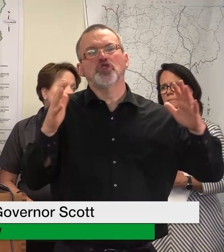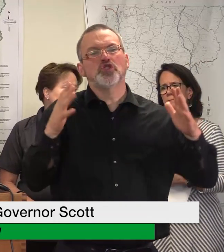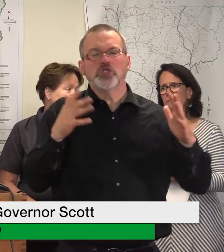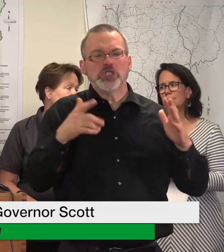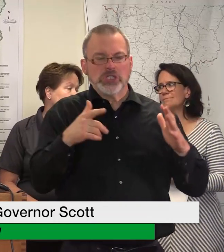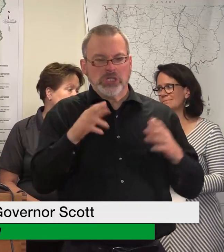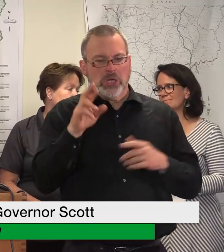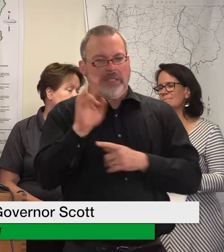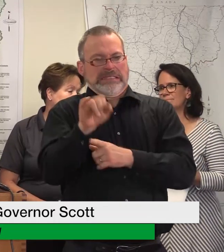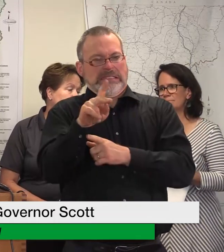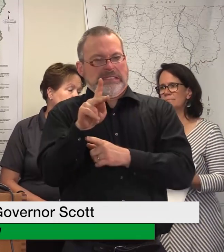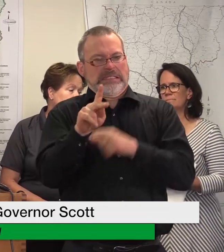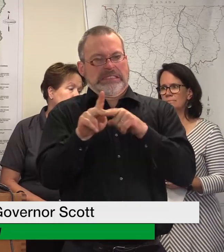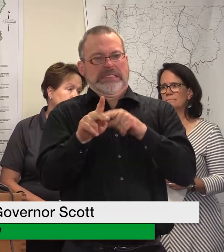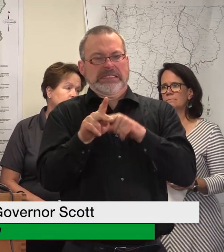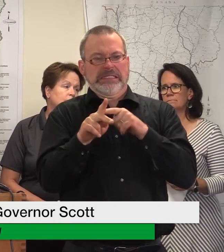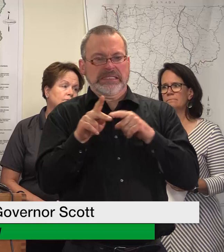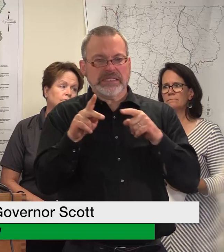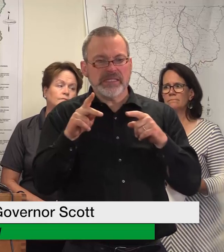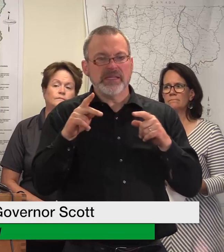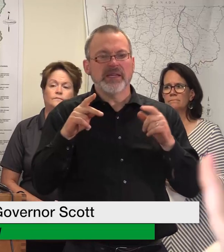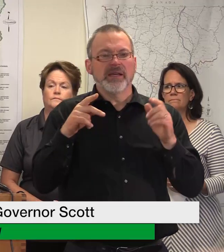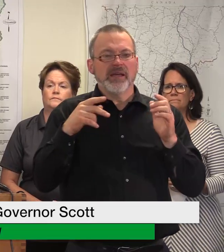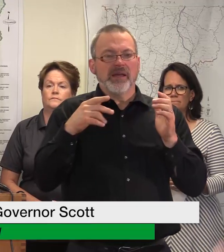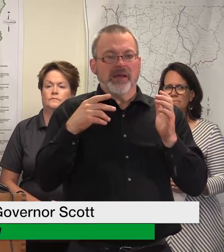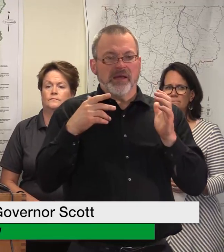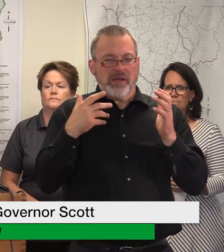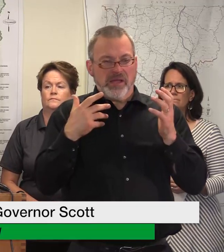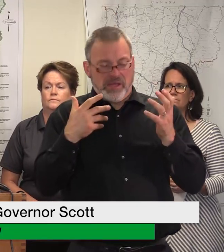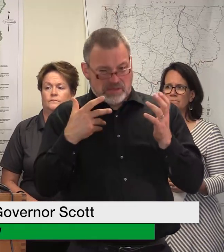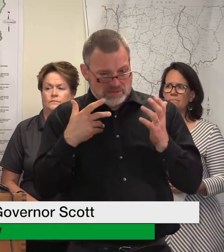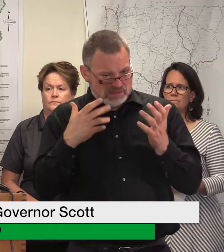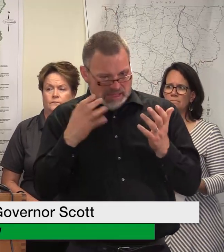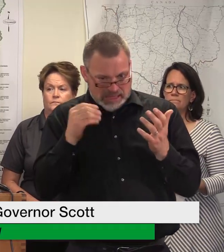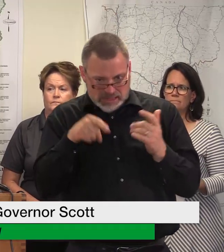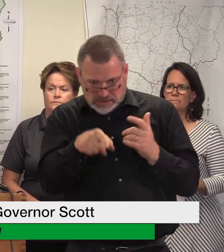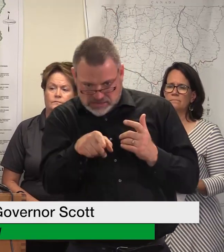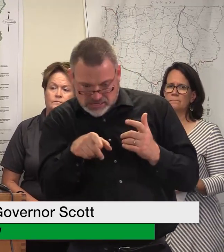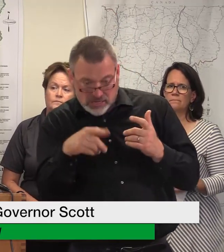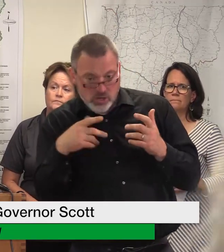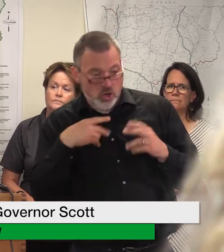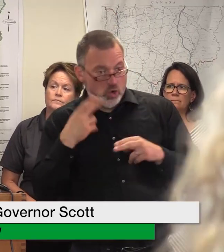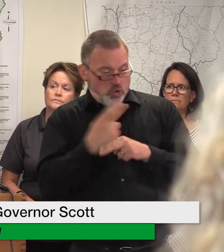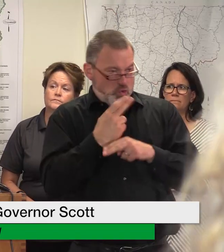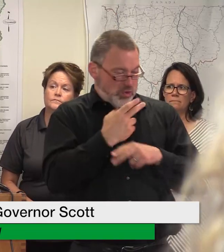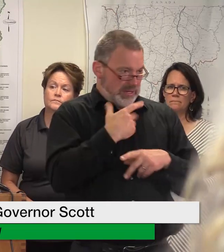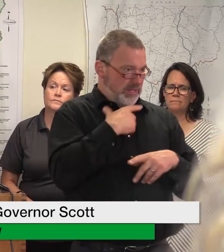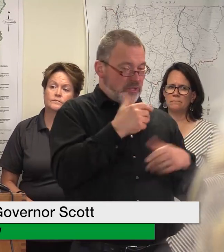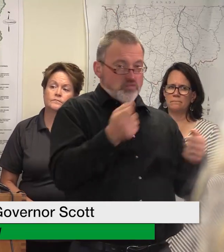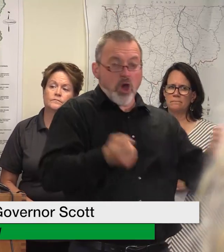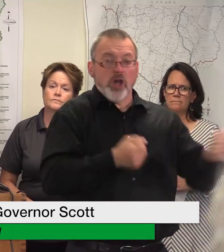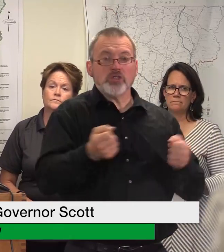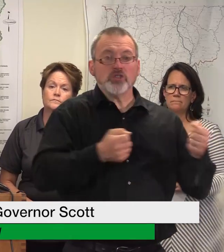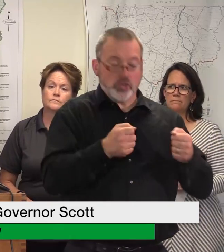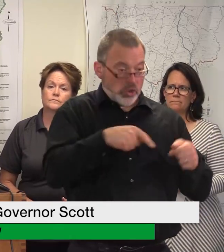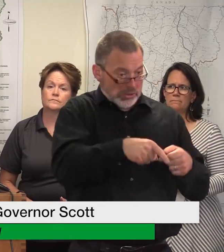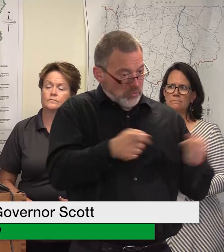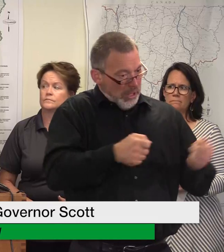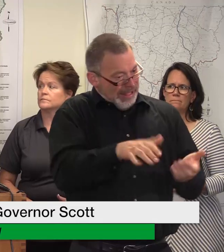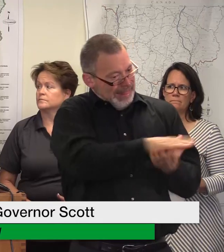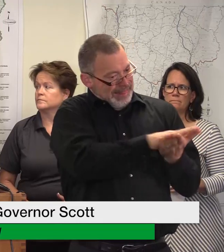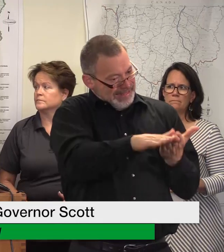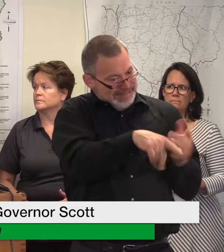their equipment into a cornfield and trying to harvest it or hay because it could severely damage the equipment.